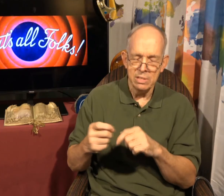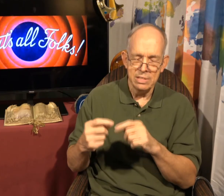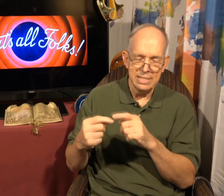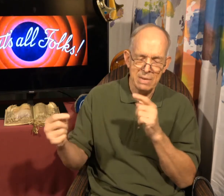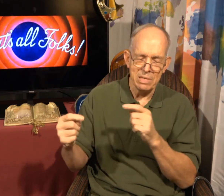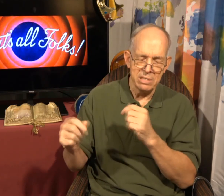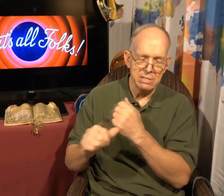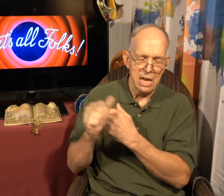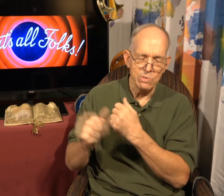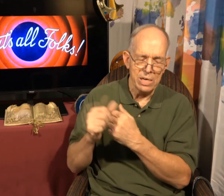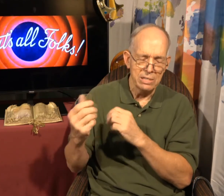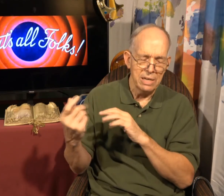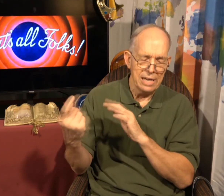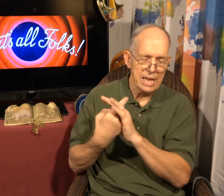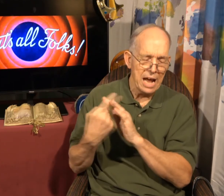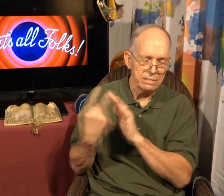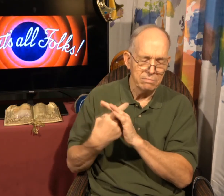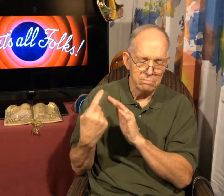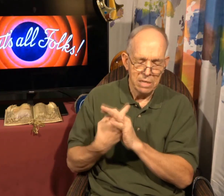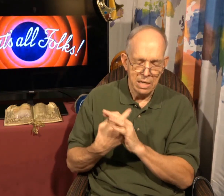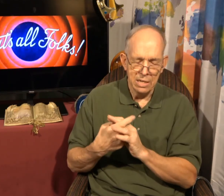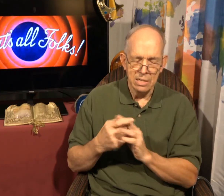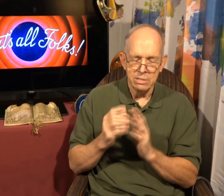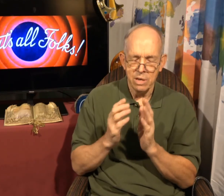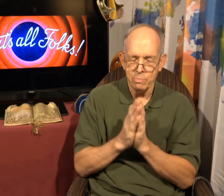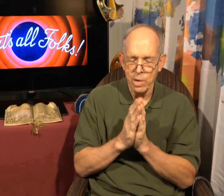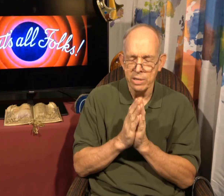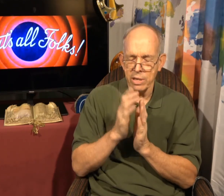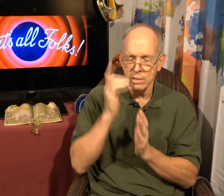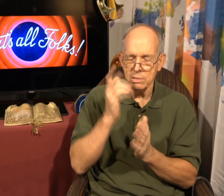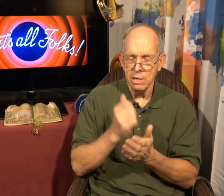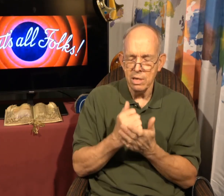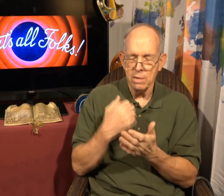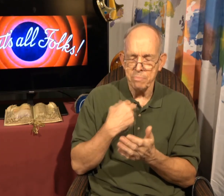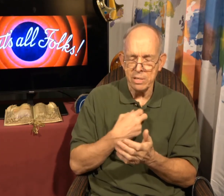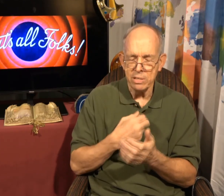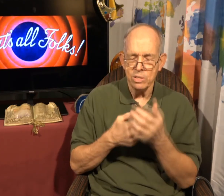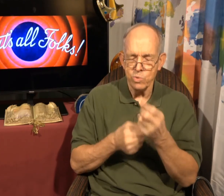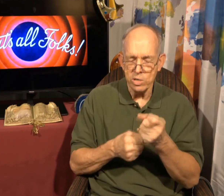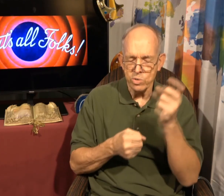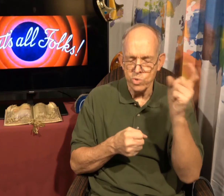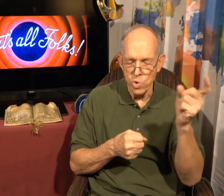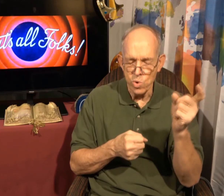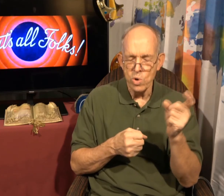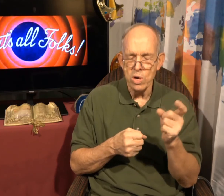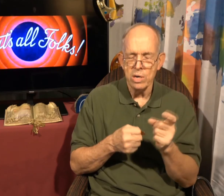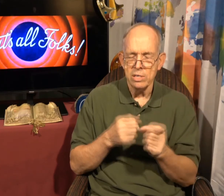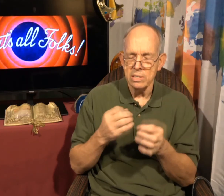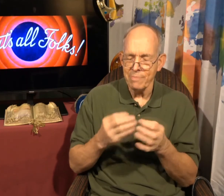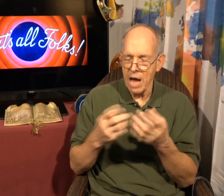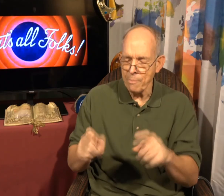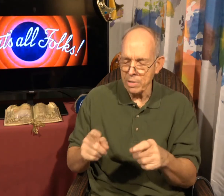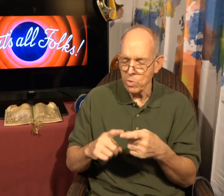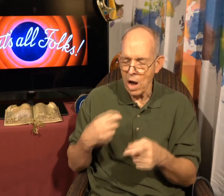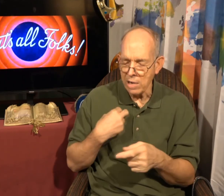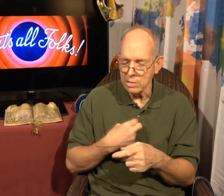we see us, you will protect us from human sensory attack.